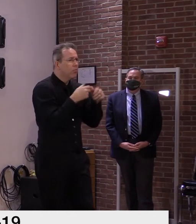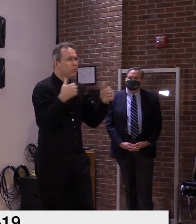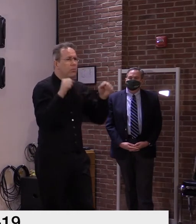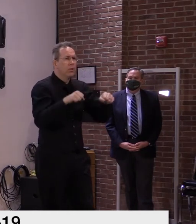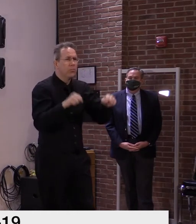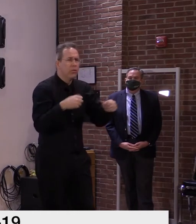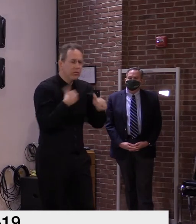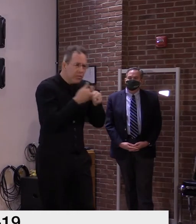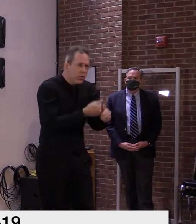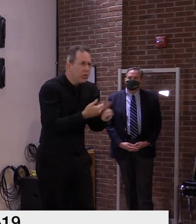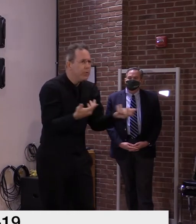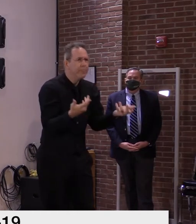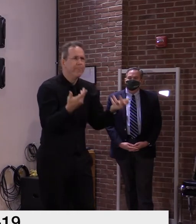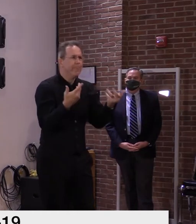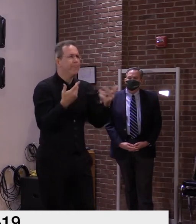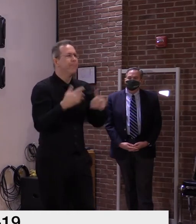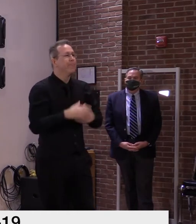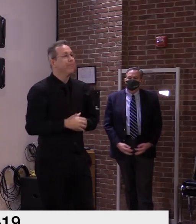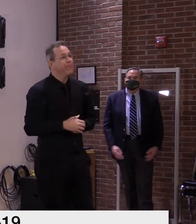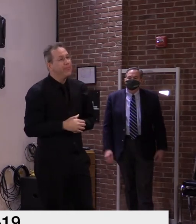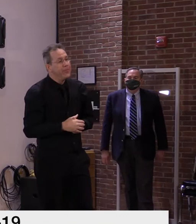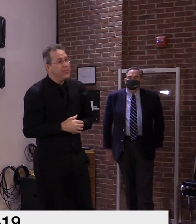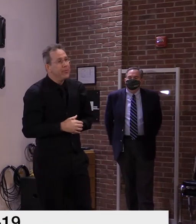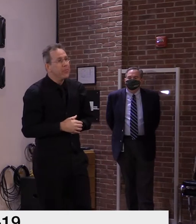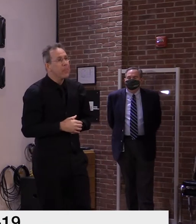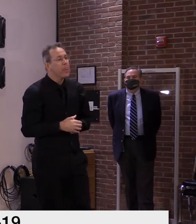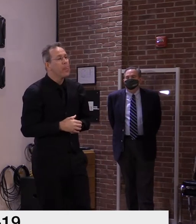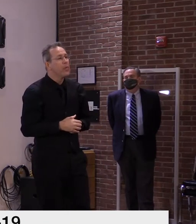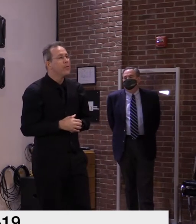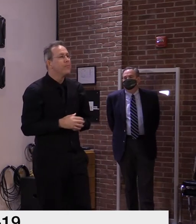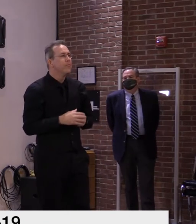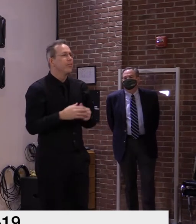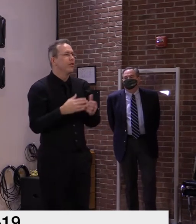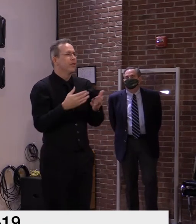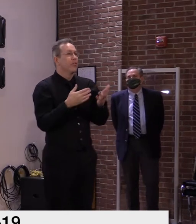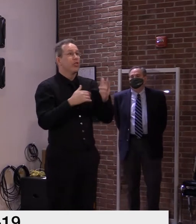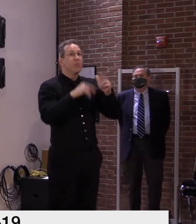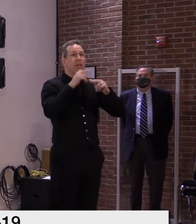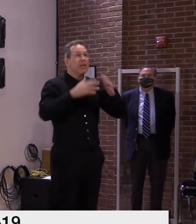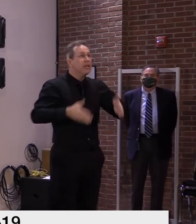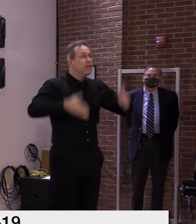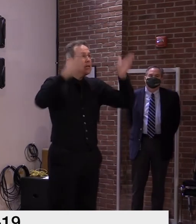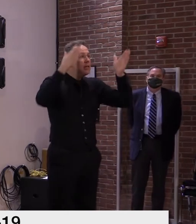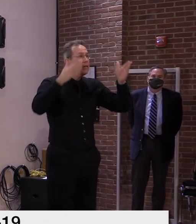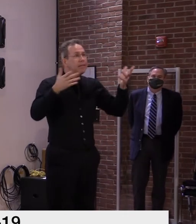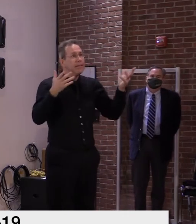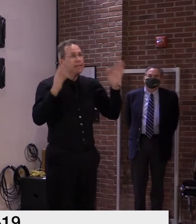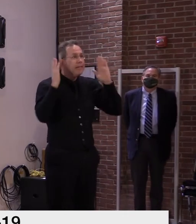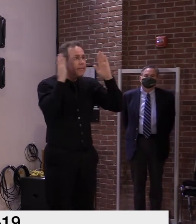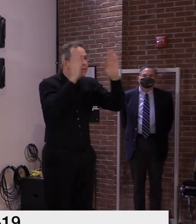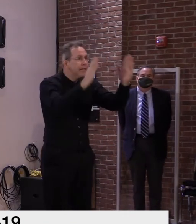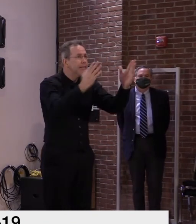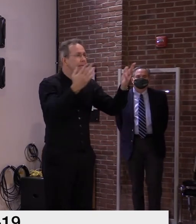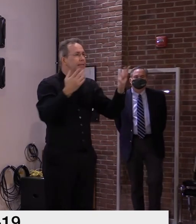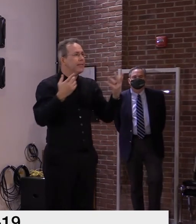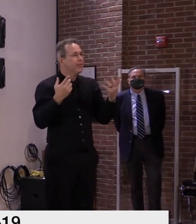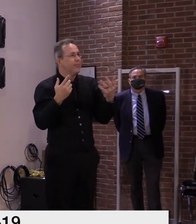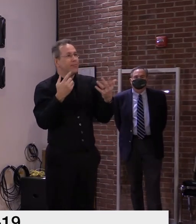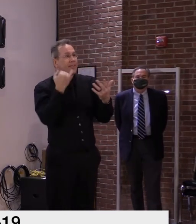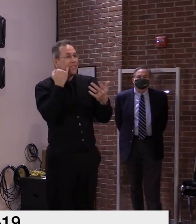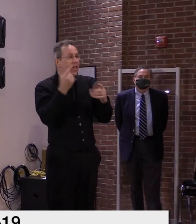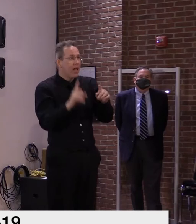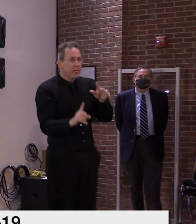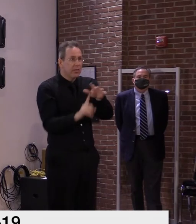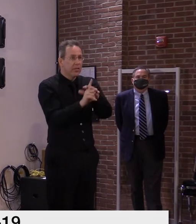In many respects, these facilities have, and they're locked down when there is